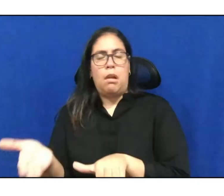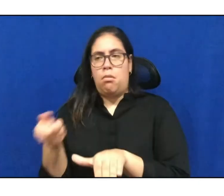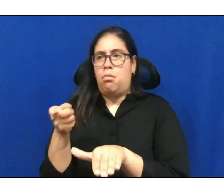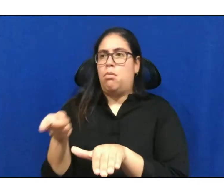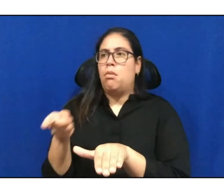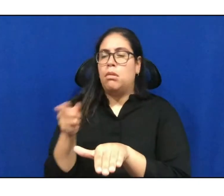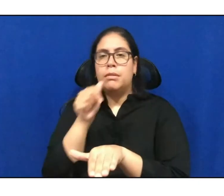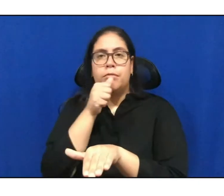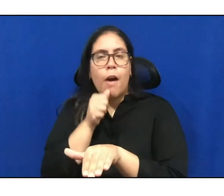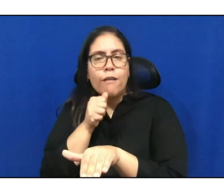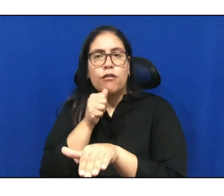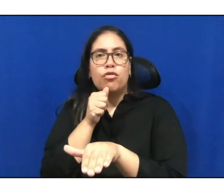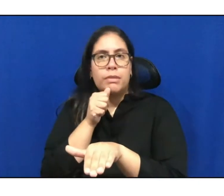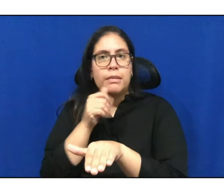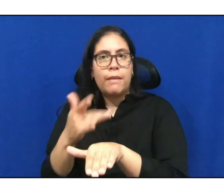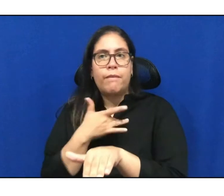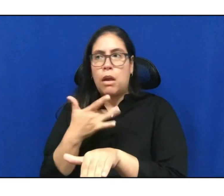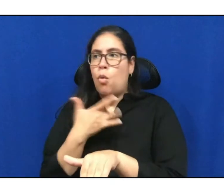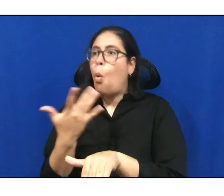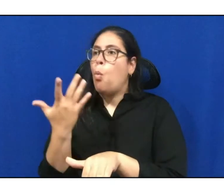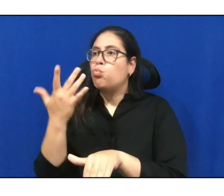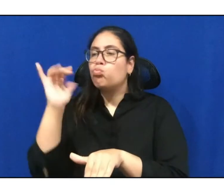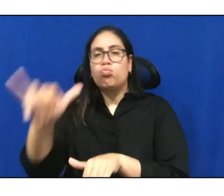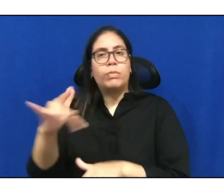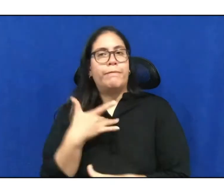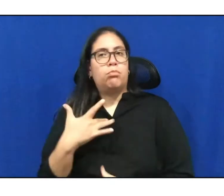suffering, period.